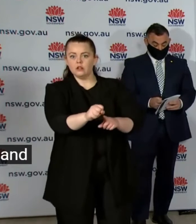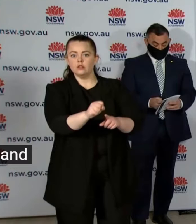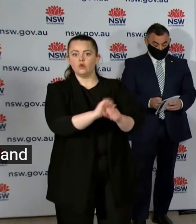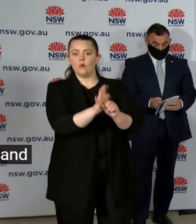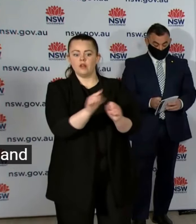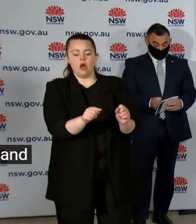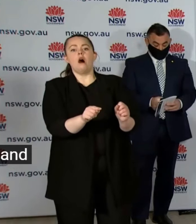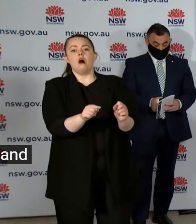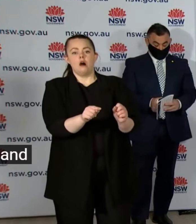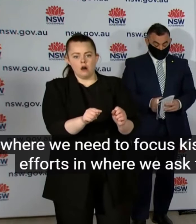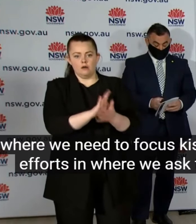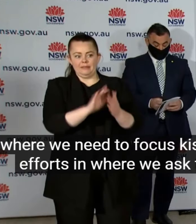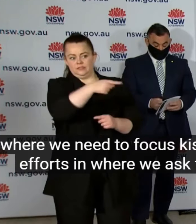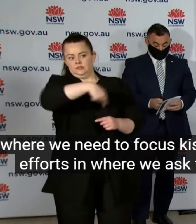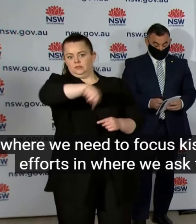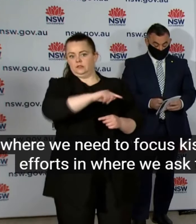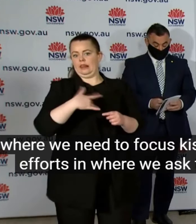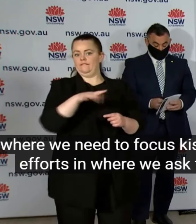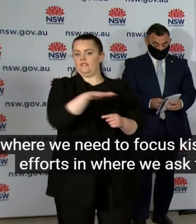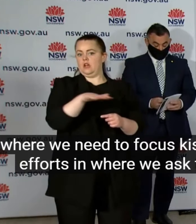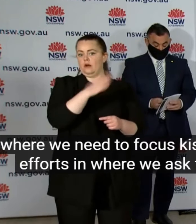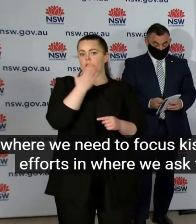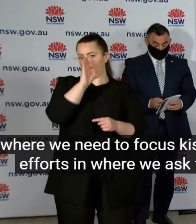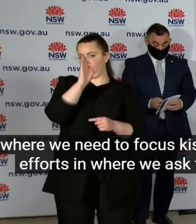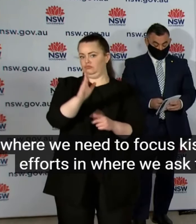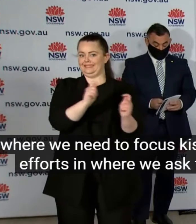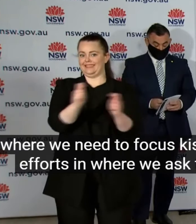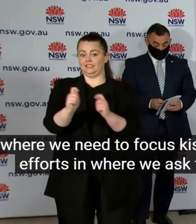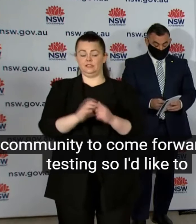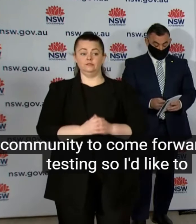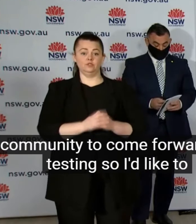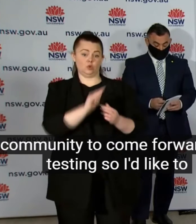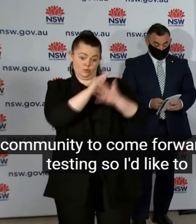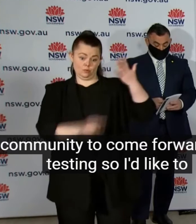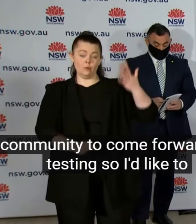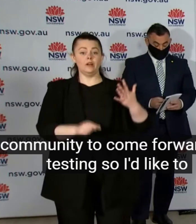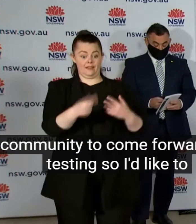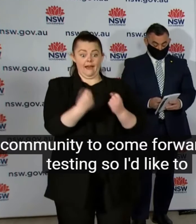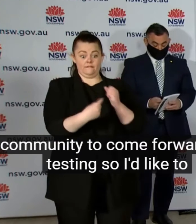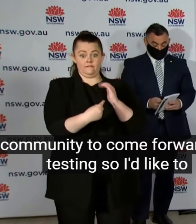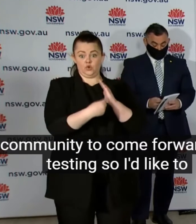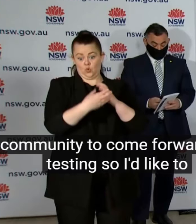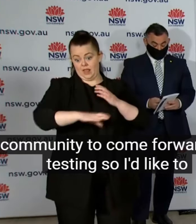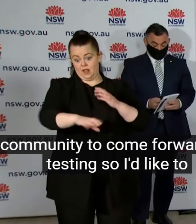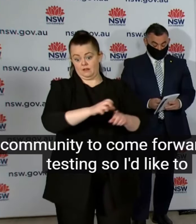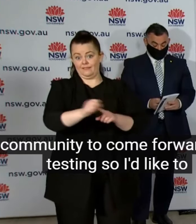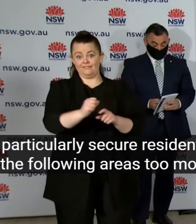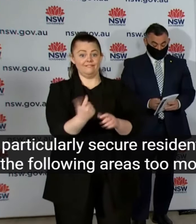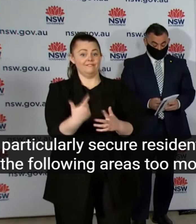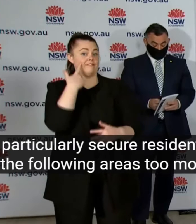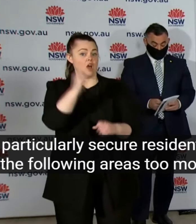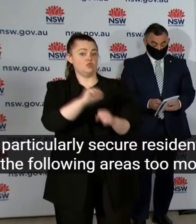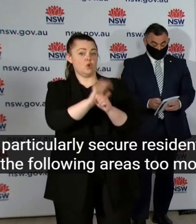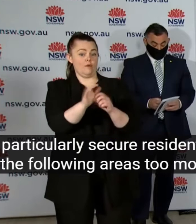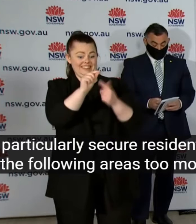testing. So I'd like to particularly ask the residents of the following areas to monitor for symptoms and come forward